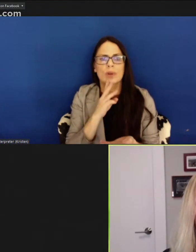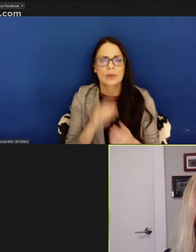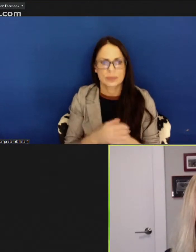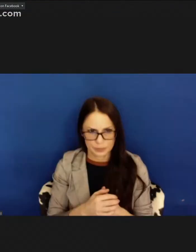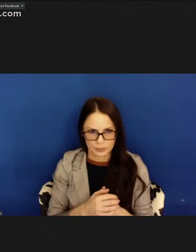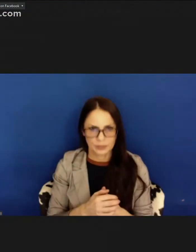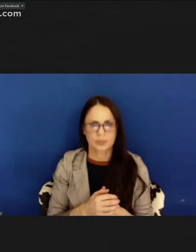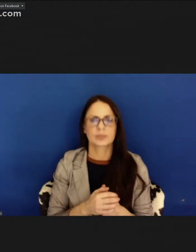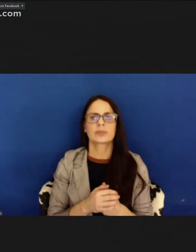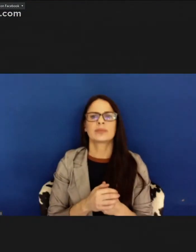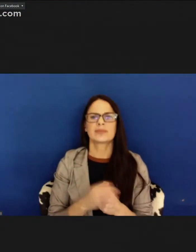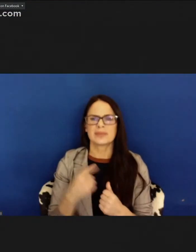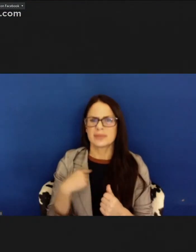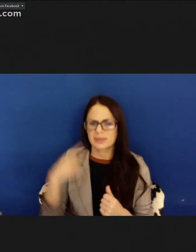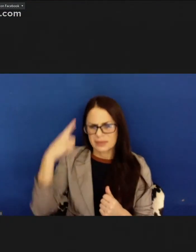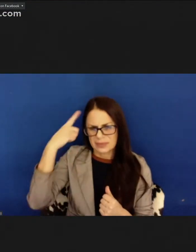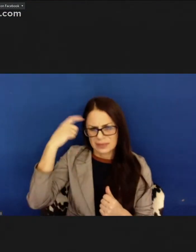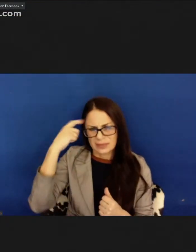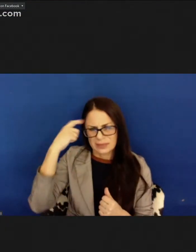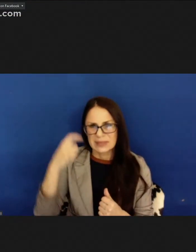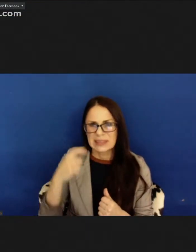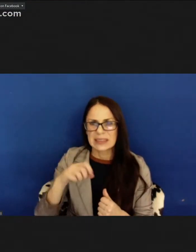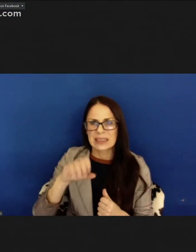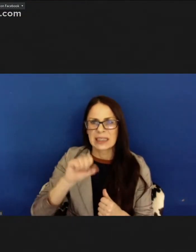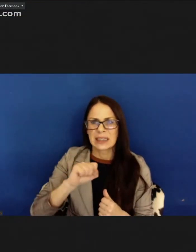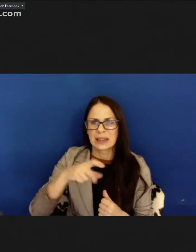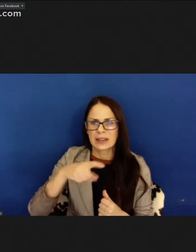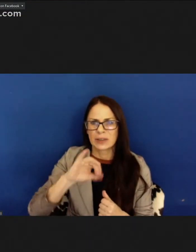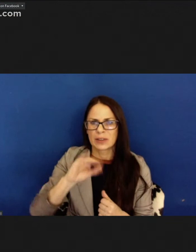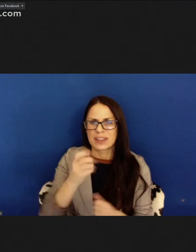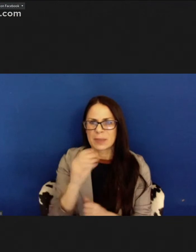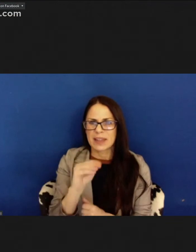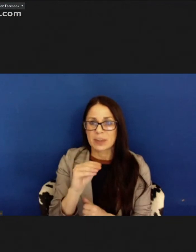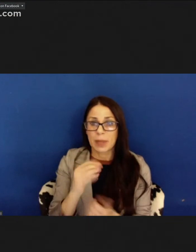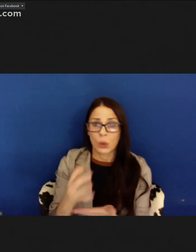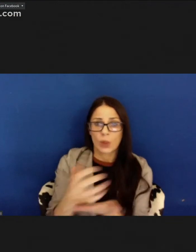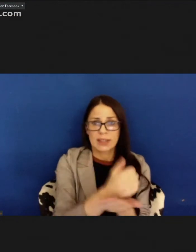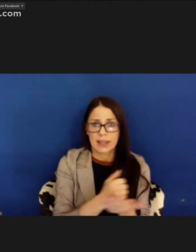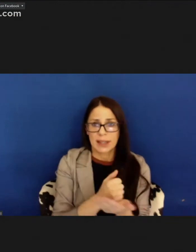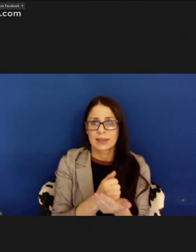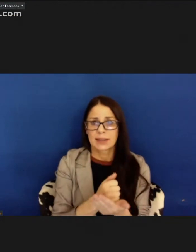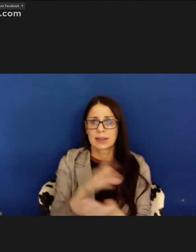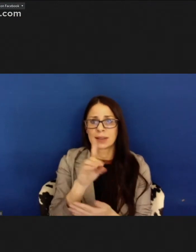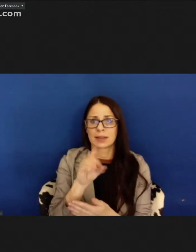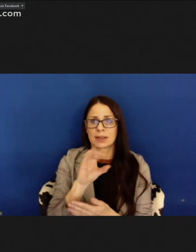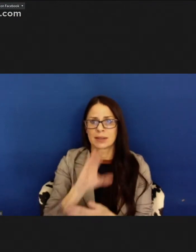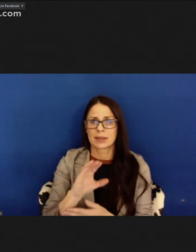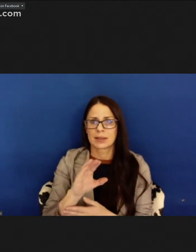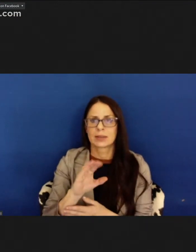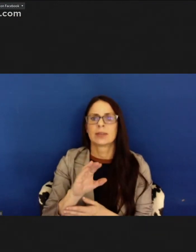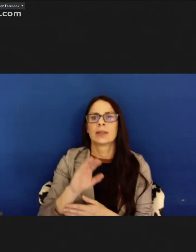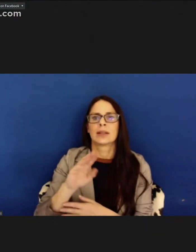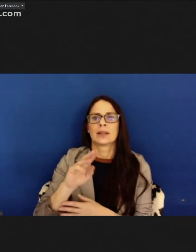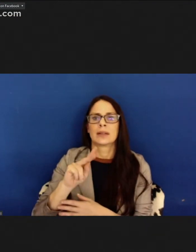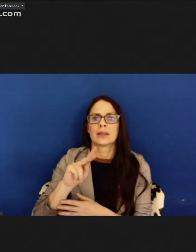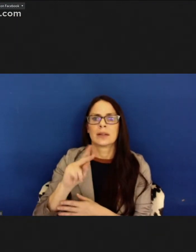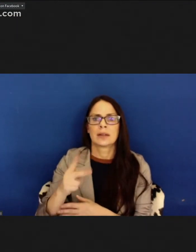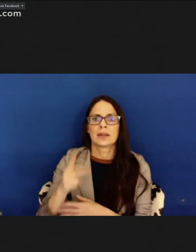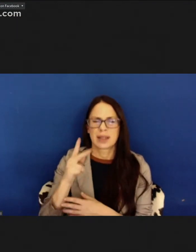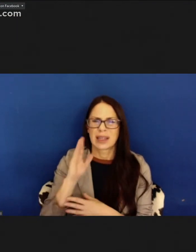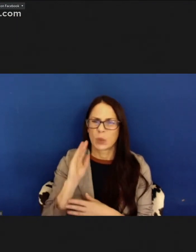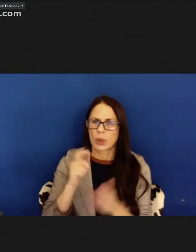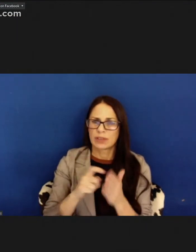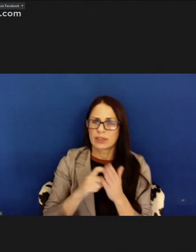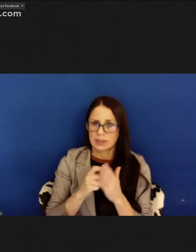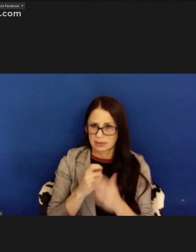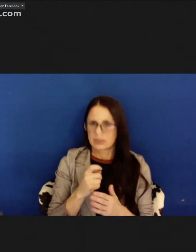Yes, I believe the specimen was collected on the 2nd of December. So the sequencing would have taken several days